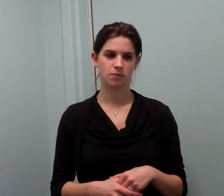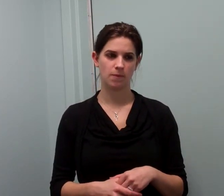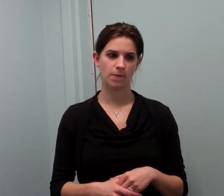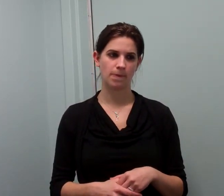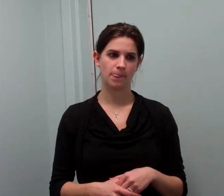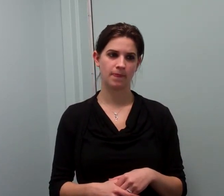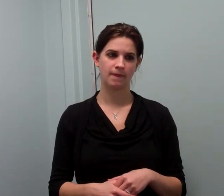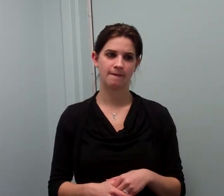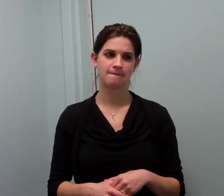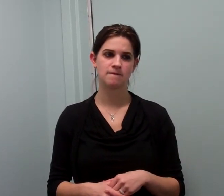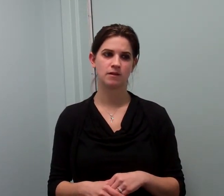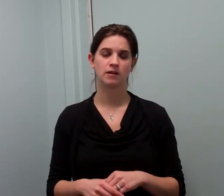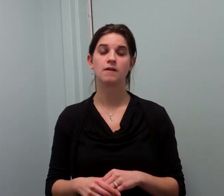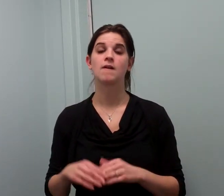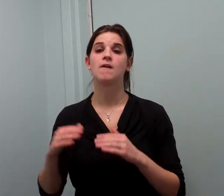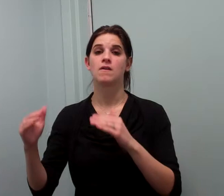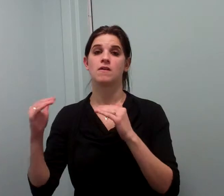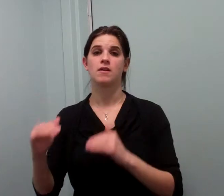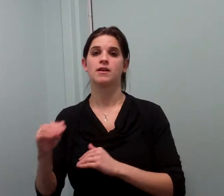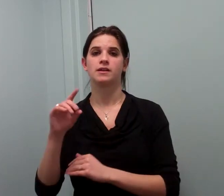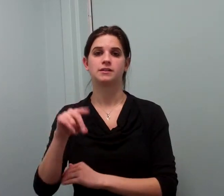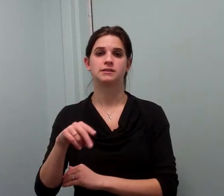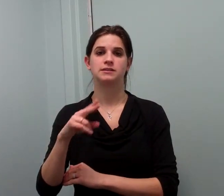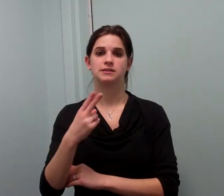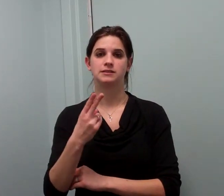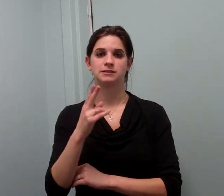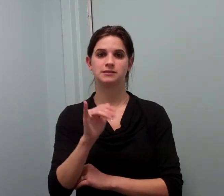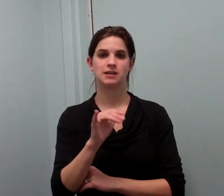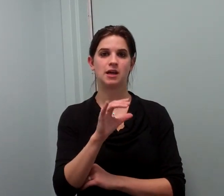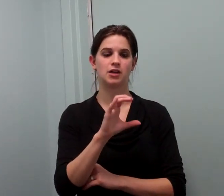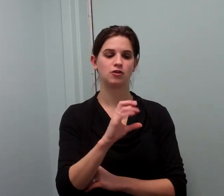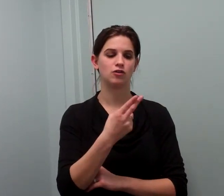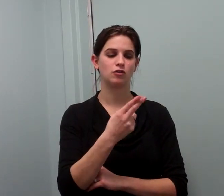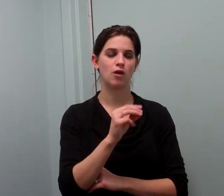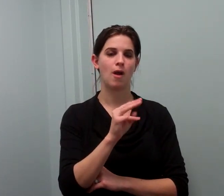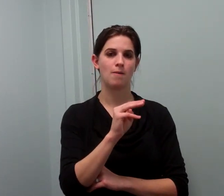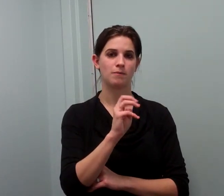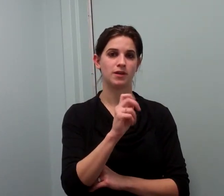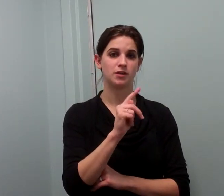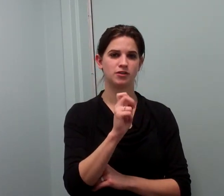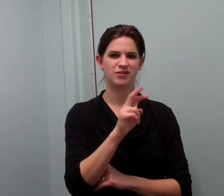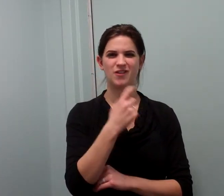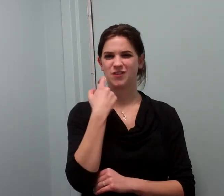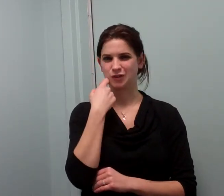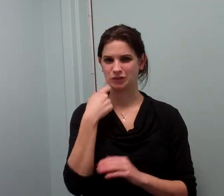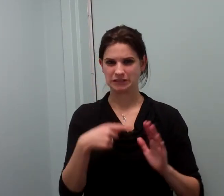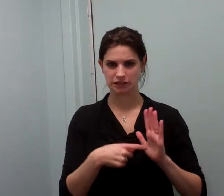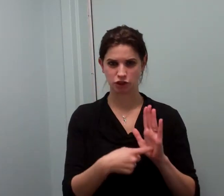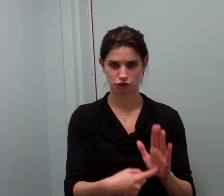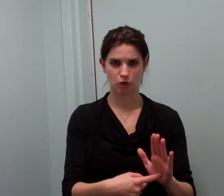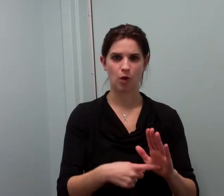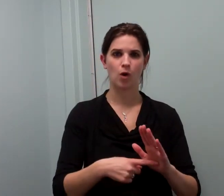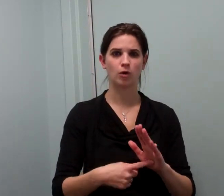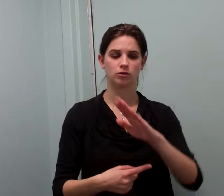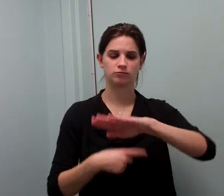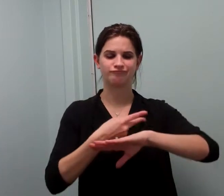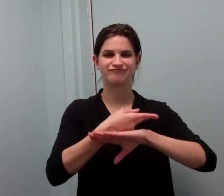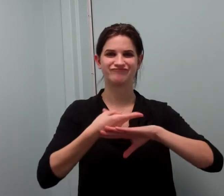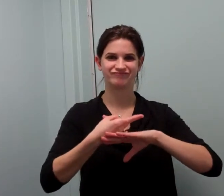There you go. Psychrometer. That's what I just showed you. Tool used to measure relative humidity, and it's composed of a